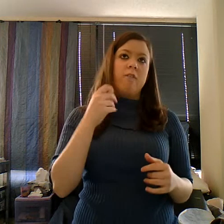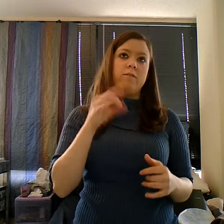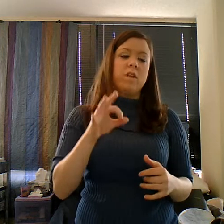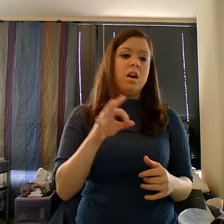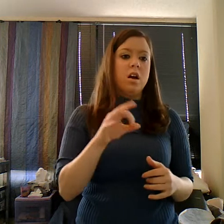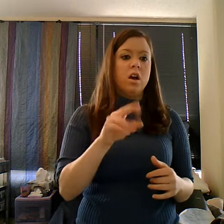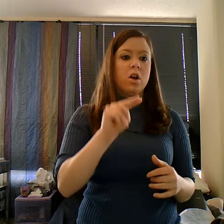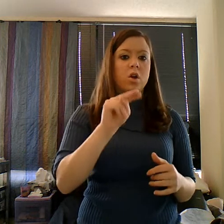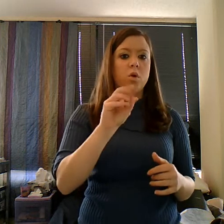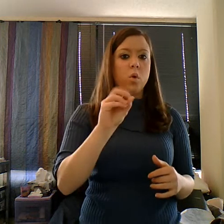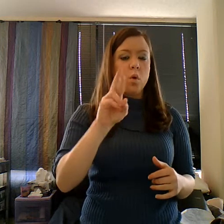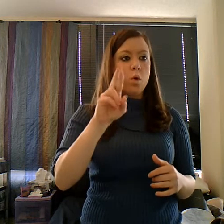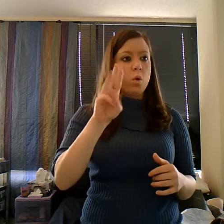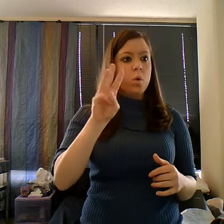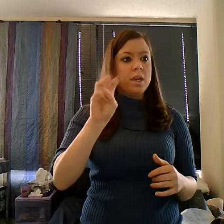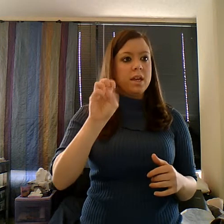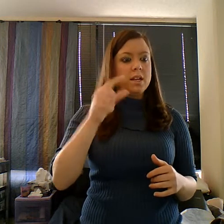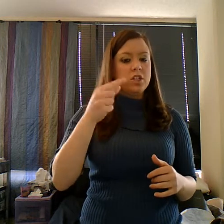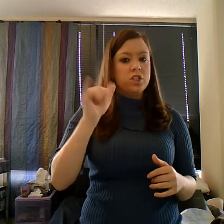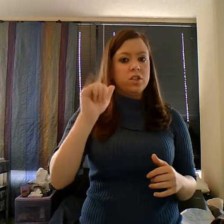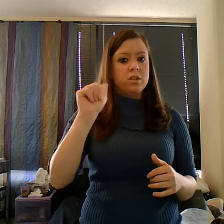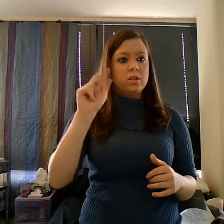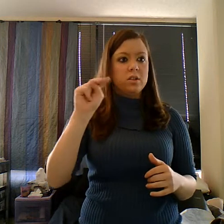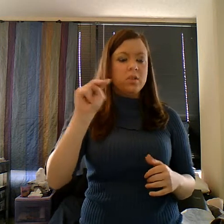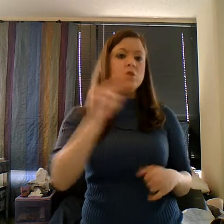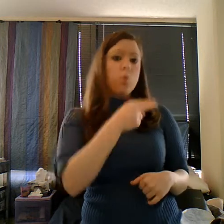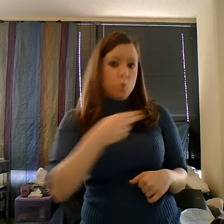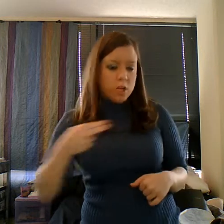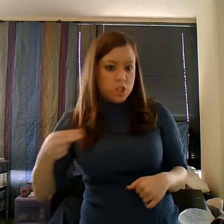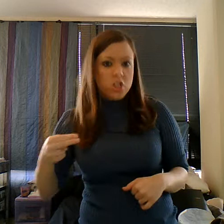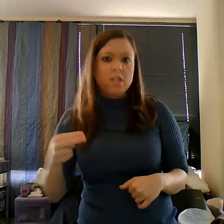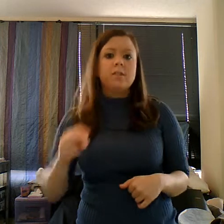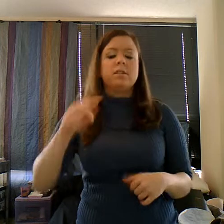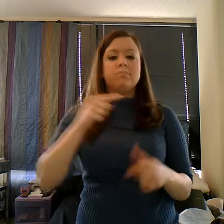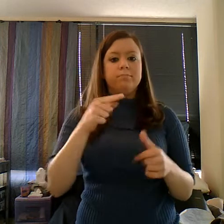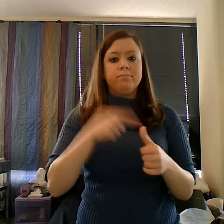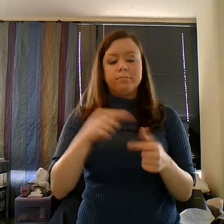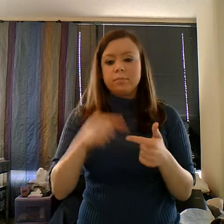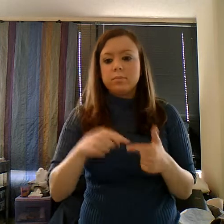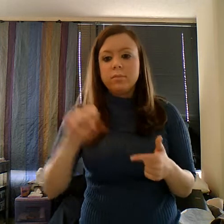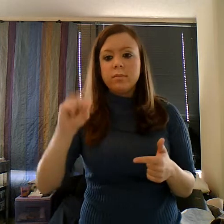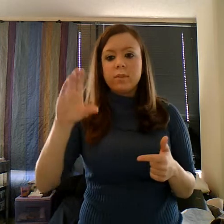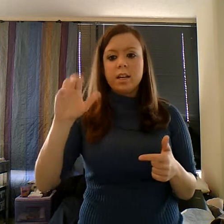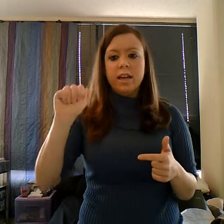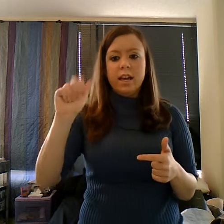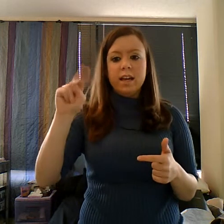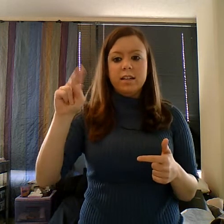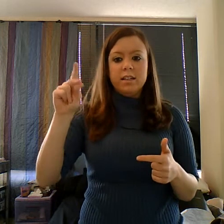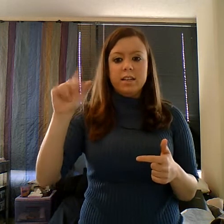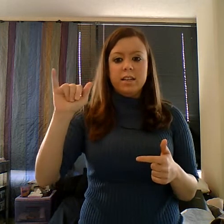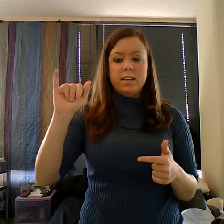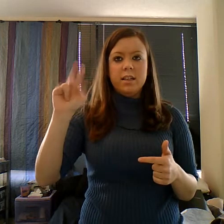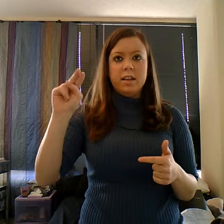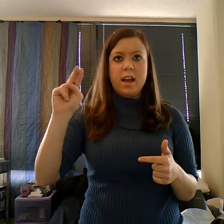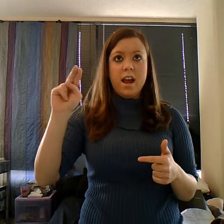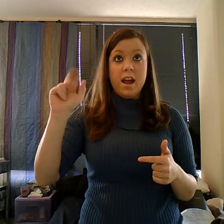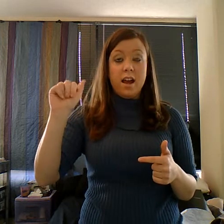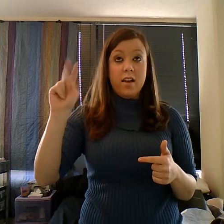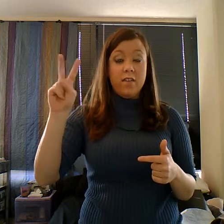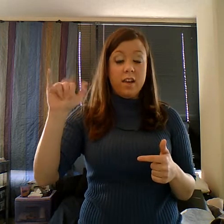because I'm a native of Norway. I'm still not a U.S. citizen. So that's my area of expertise. And I wanted to tell you